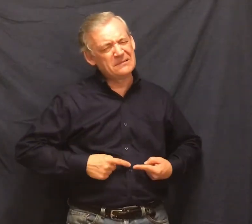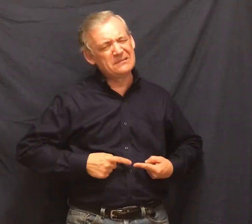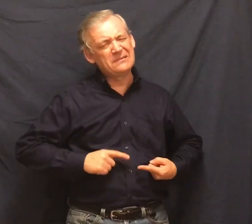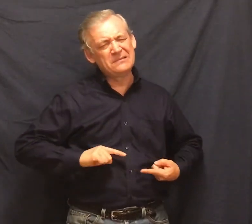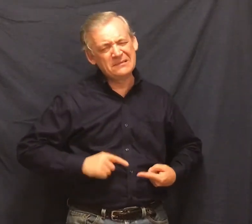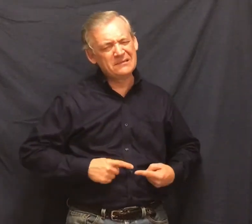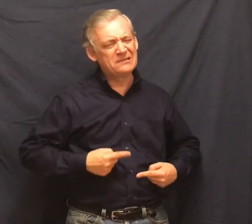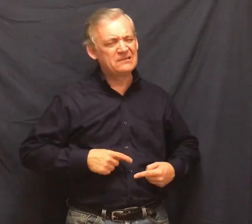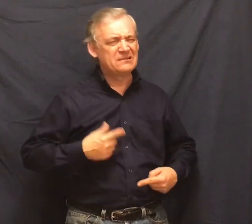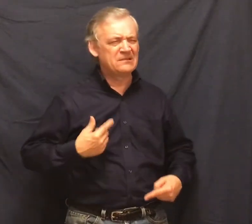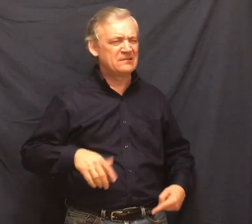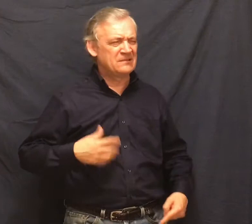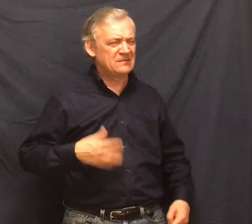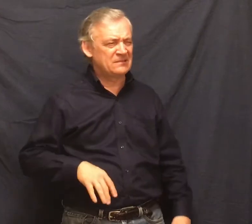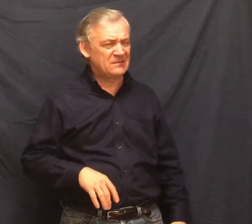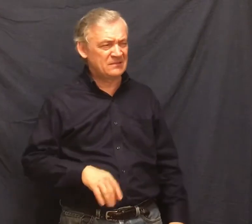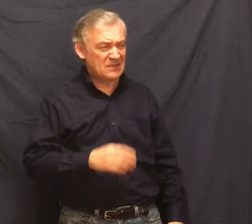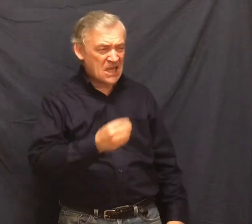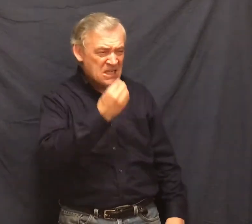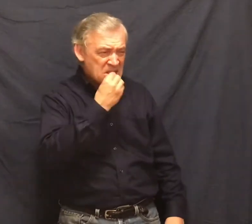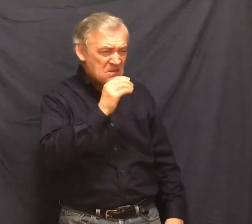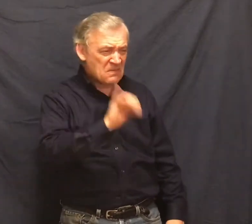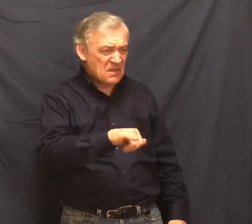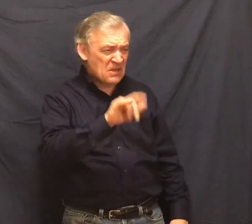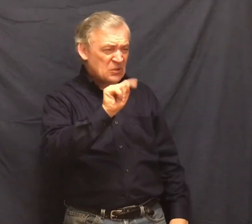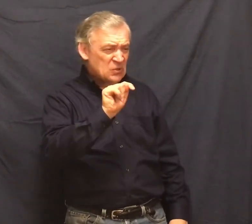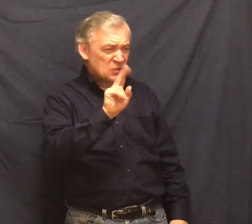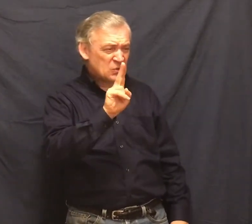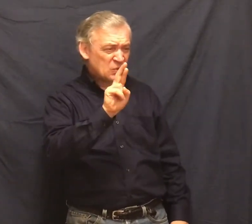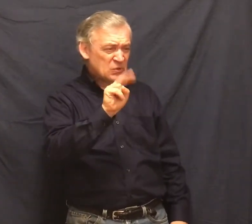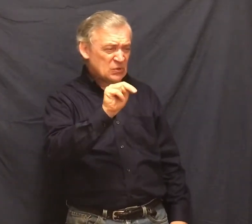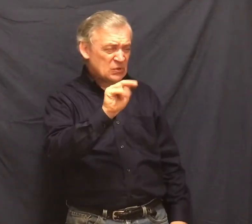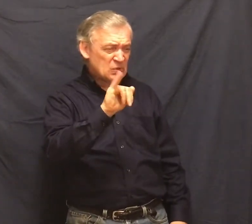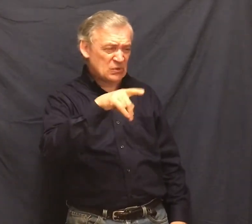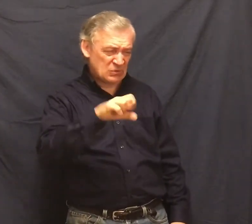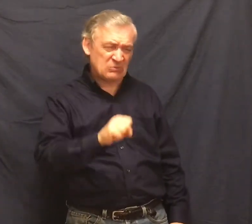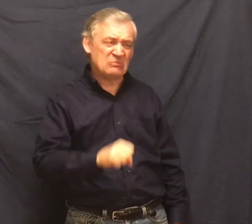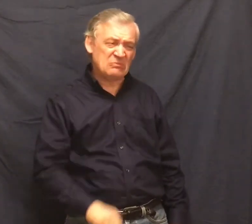Them darn turnips give it to me. I knowed they was going to before I ever eat 'em.